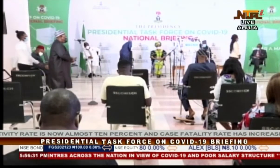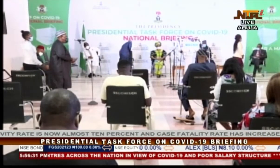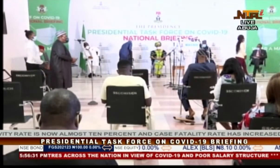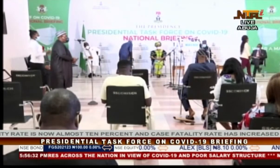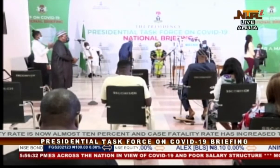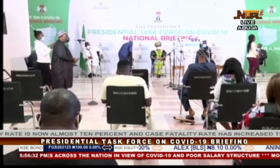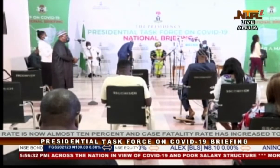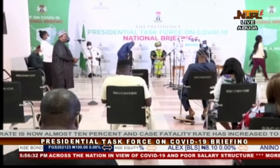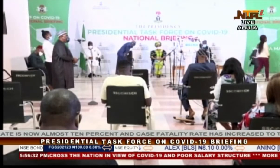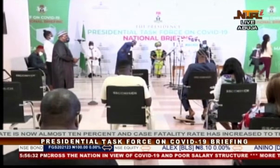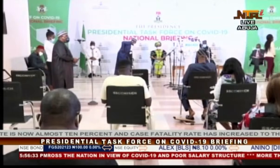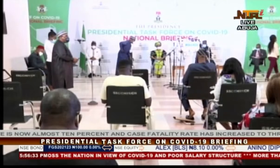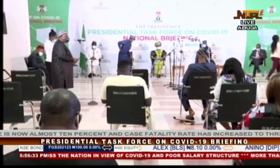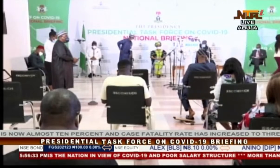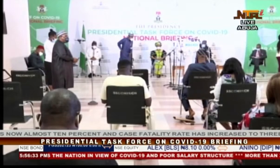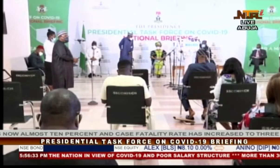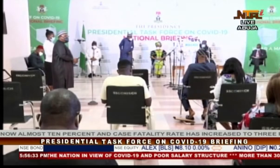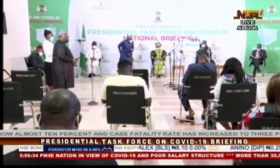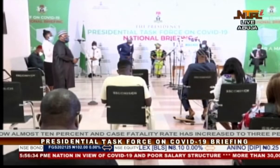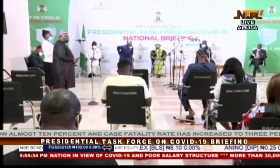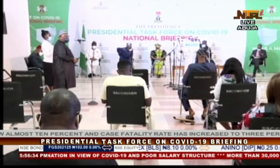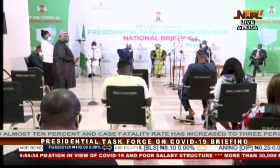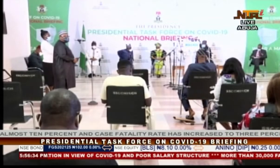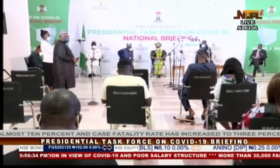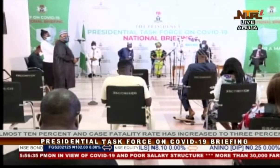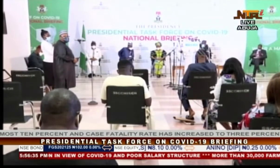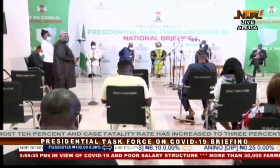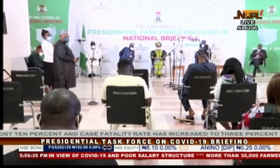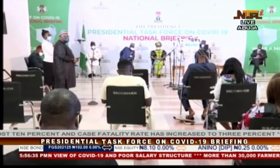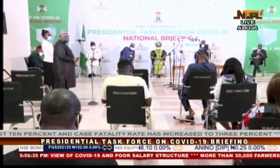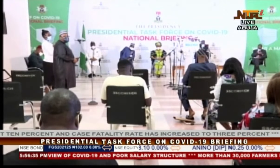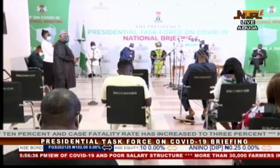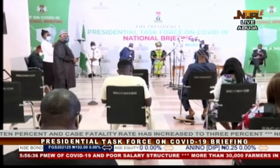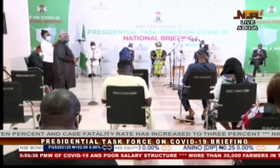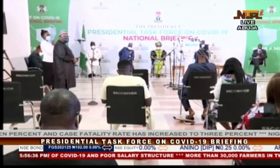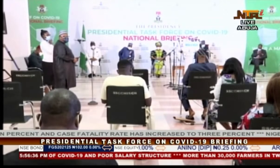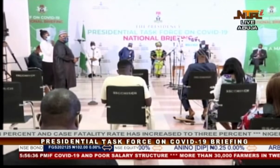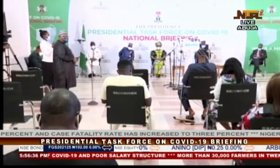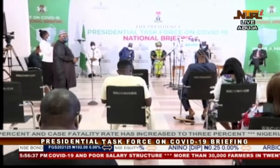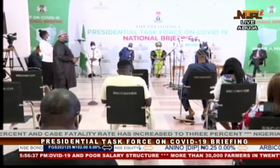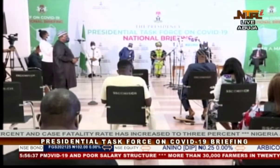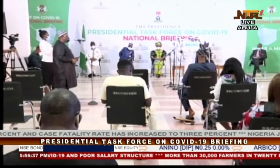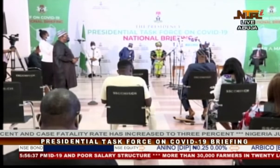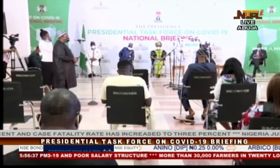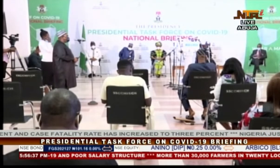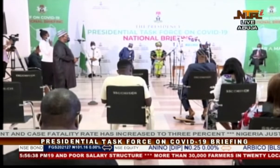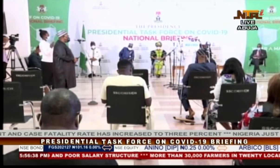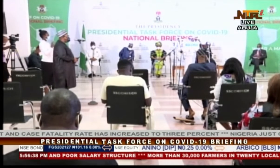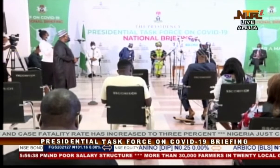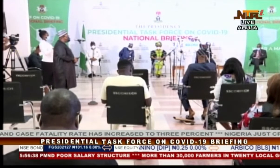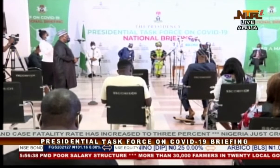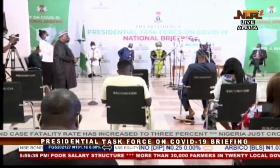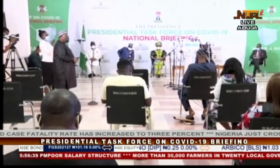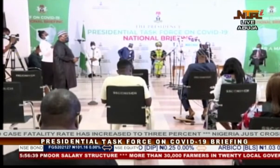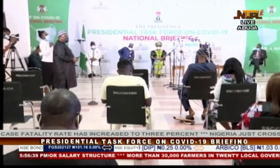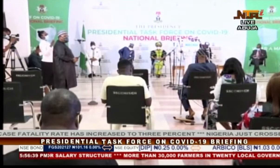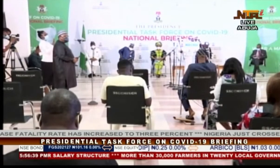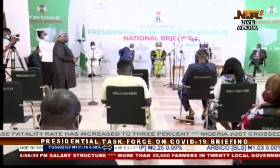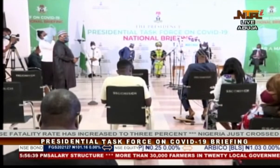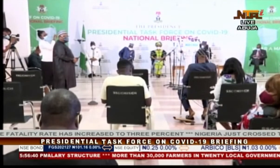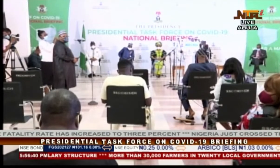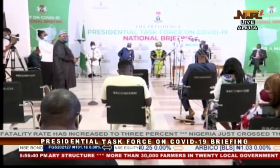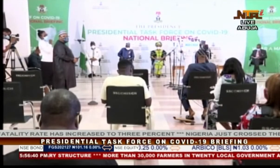Thank you very much, Honorable Minister of Environment. It's now time for us to take some of your questions.